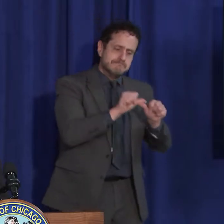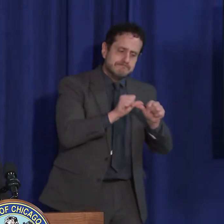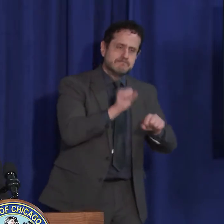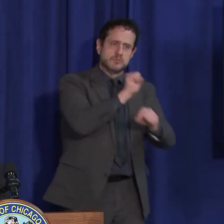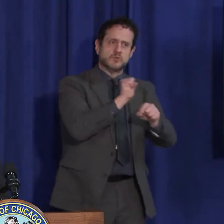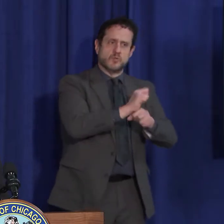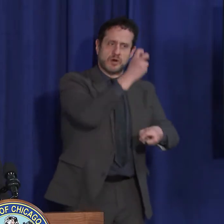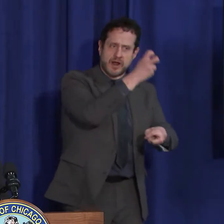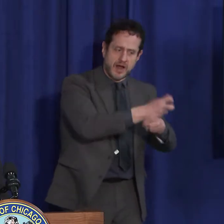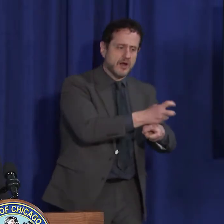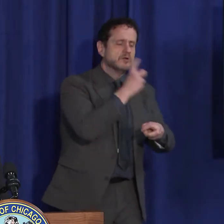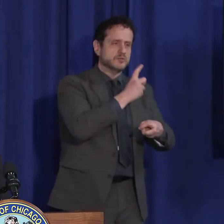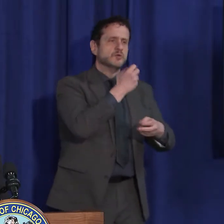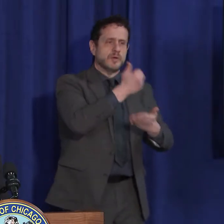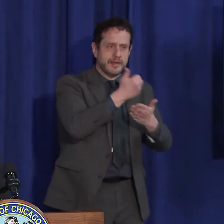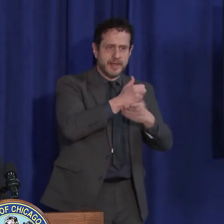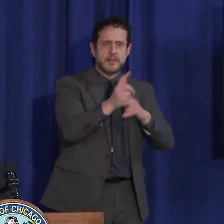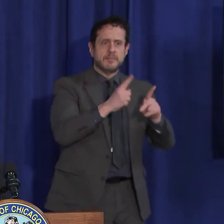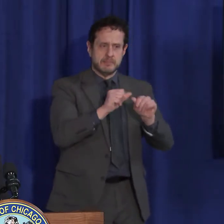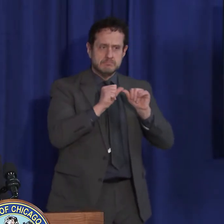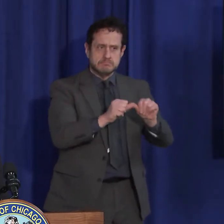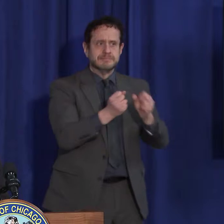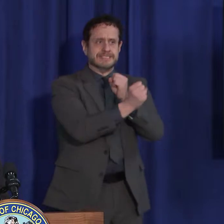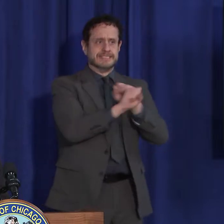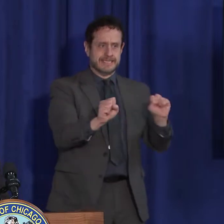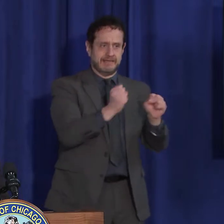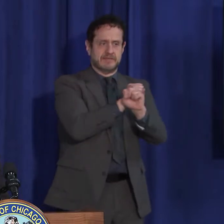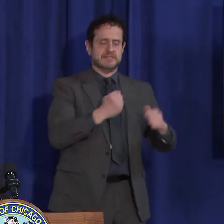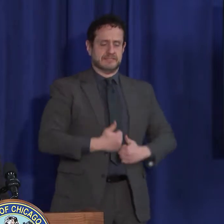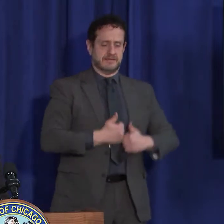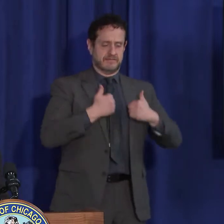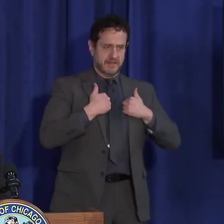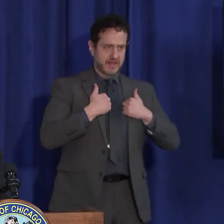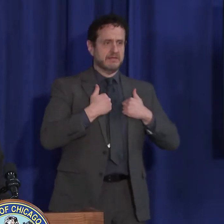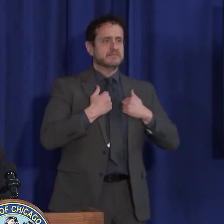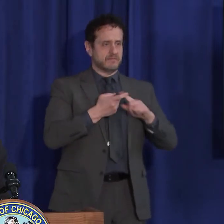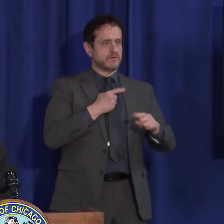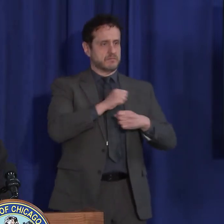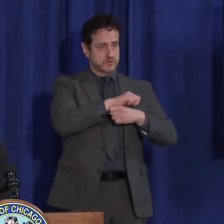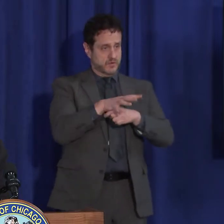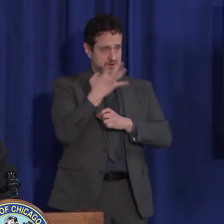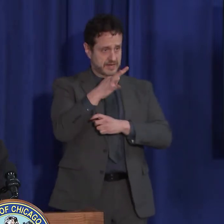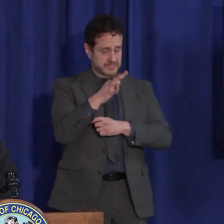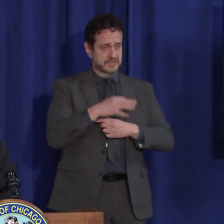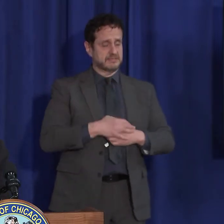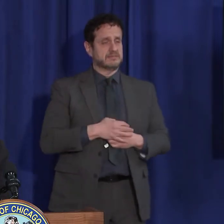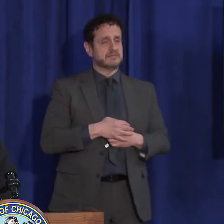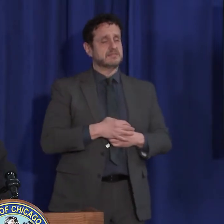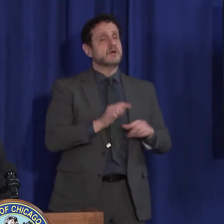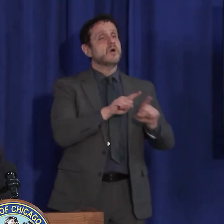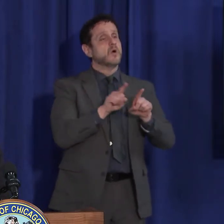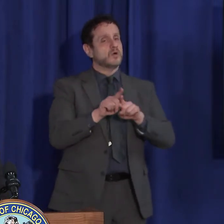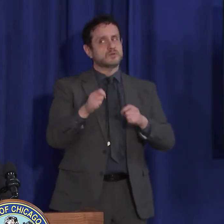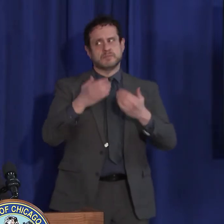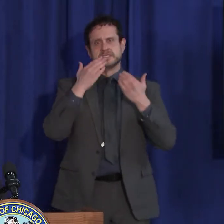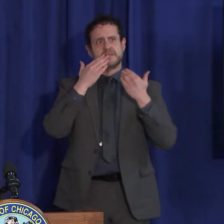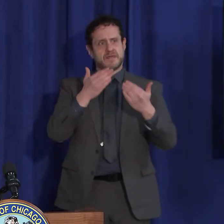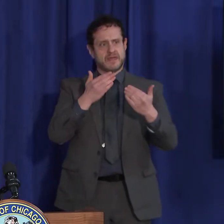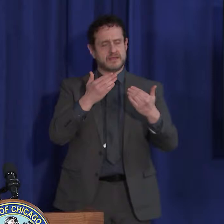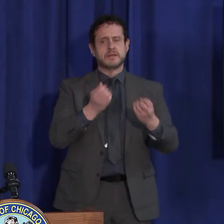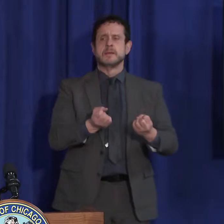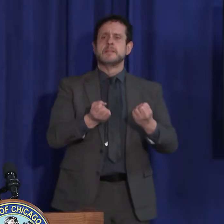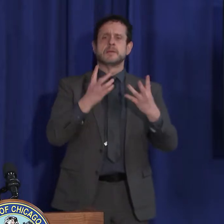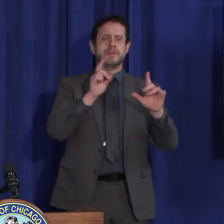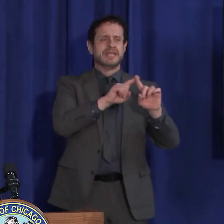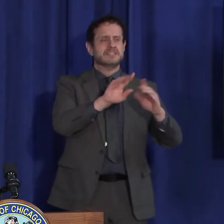everything that we are doing to keep people safe, save lives when it comes to COVID-19. And I must also give a huge thank you to the